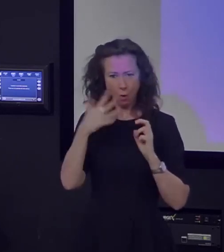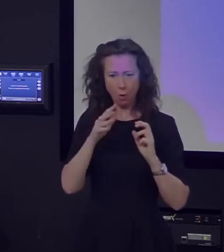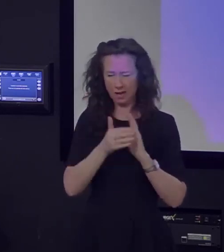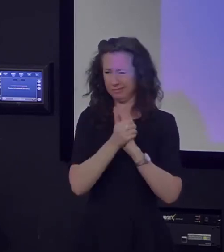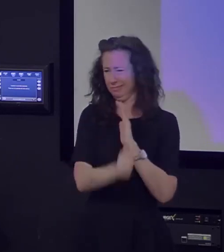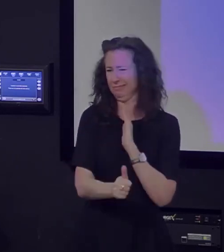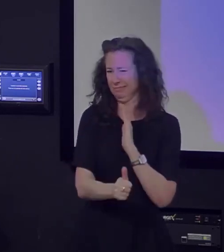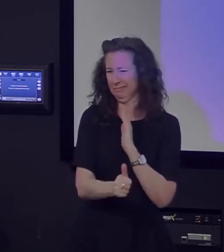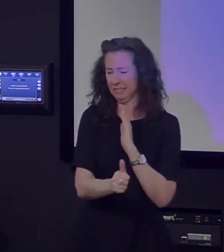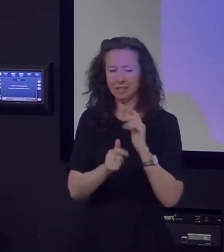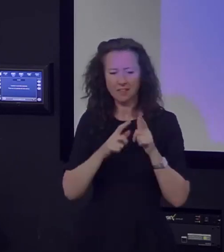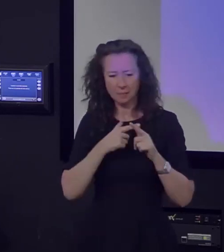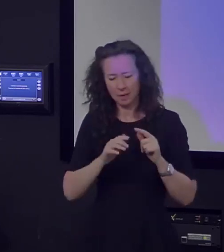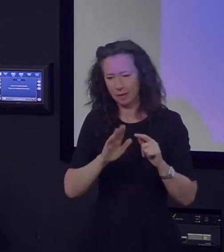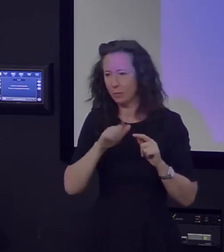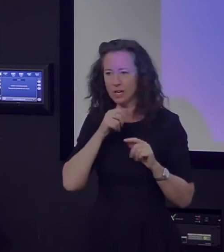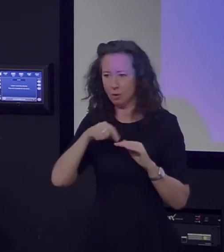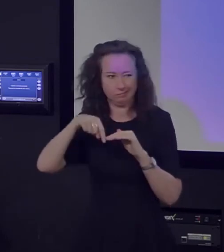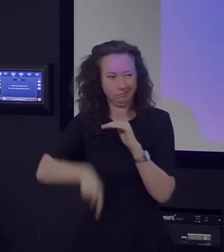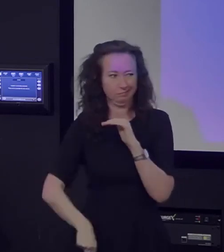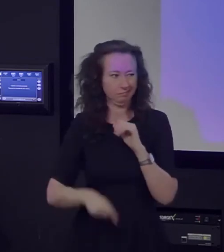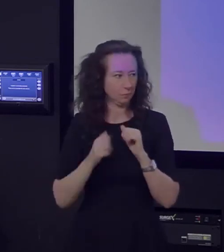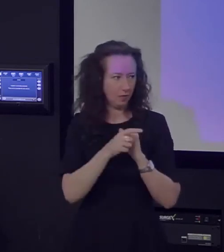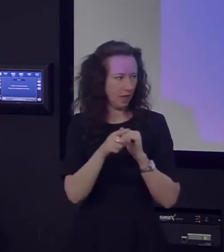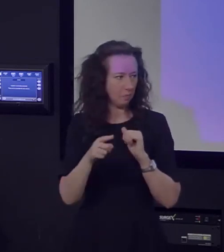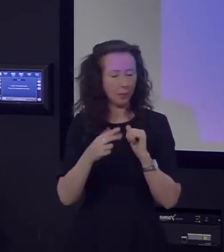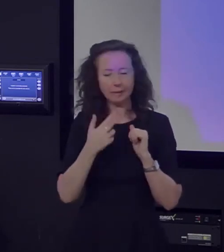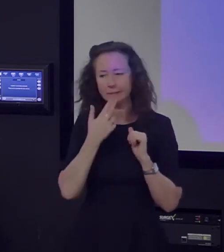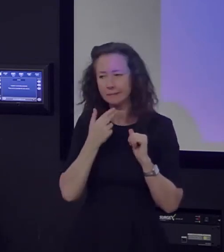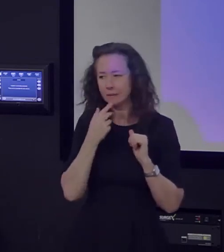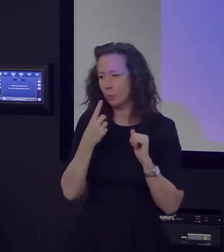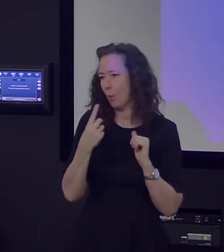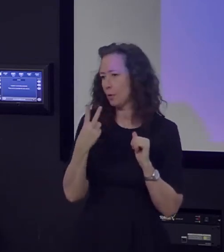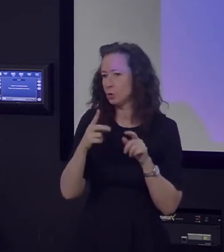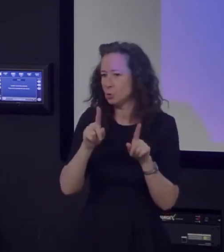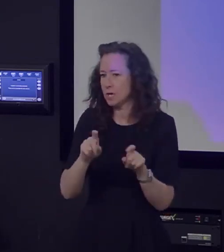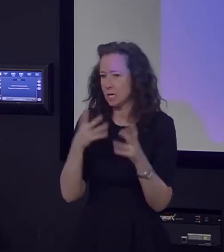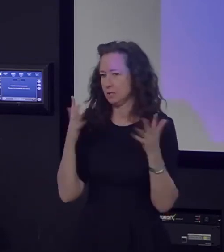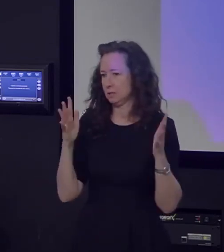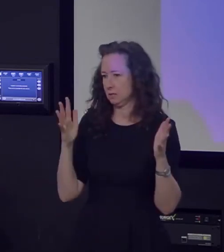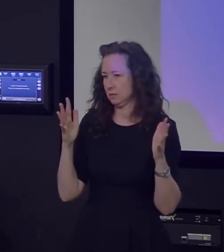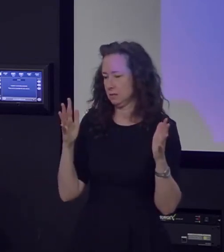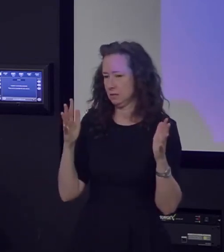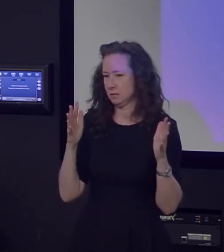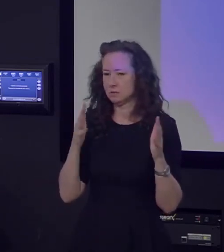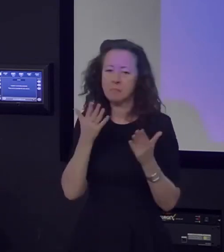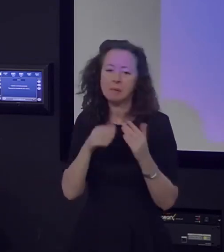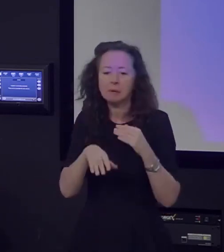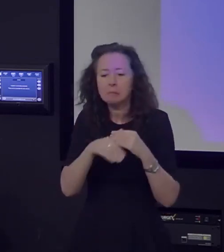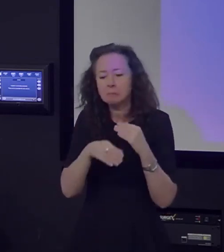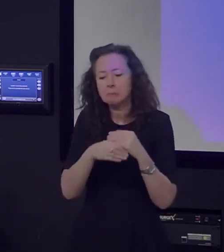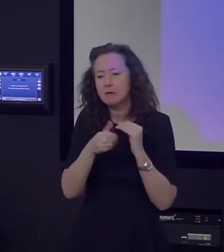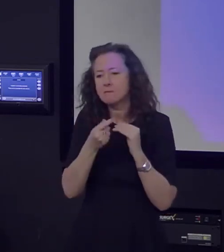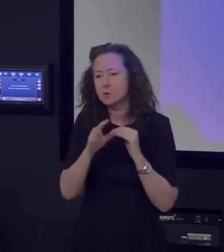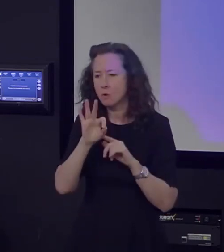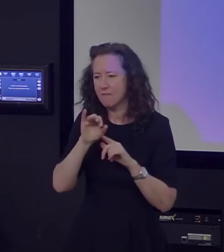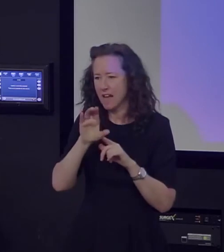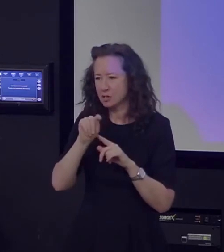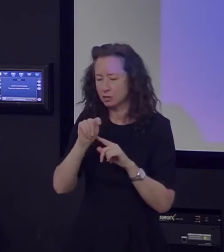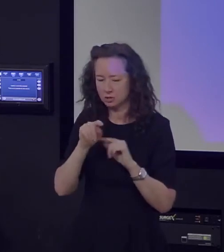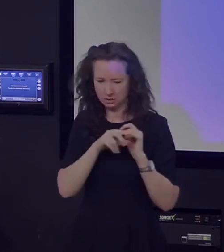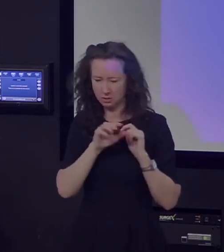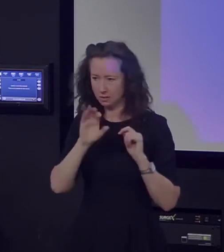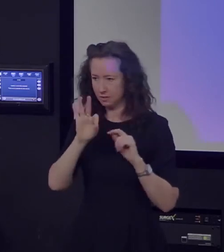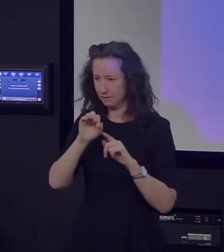give them one or two more trials. Sometimes we have more factors in the experiment, and then we just say, well, they've